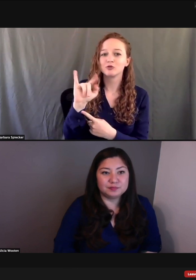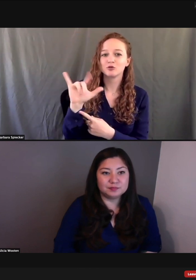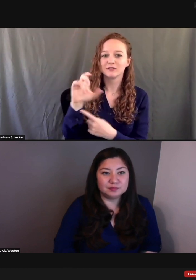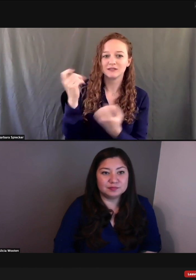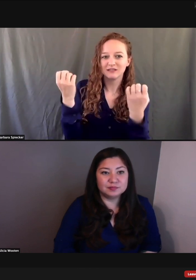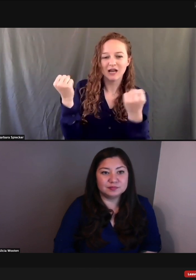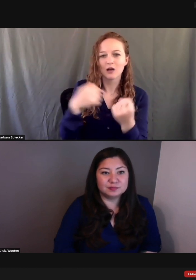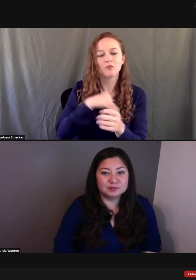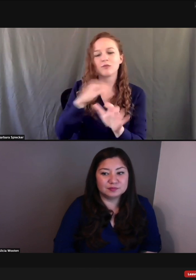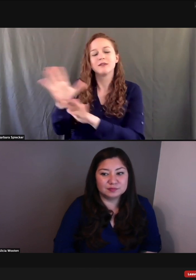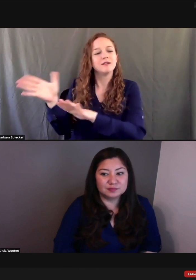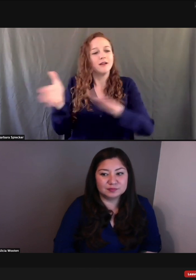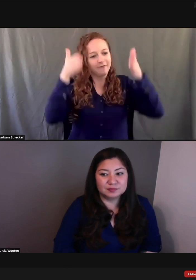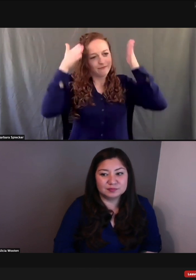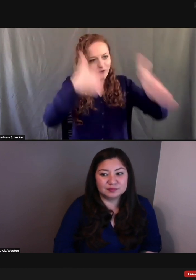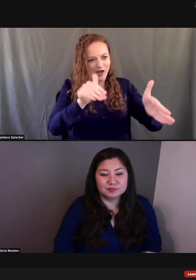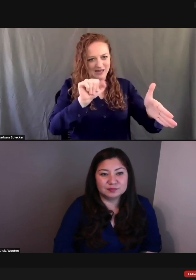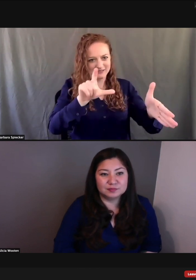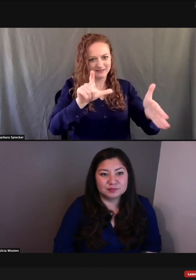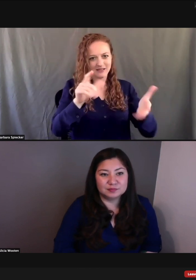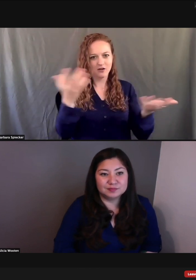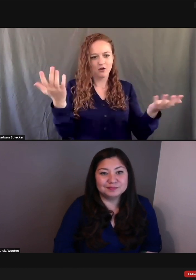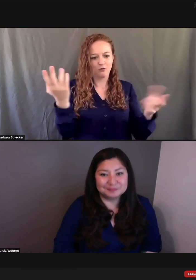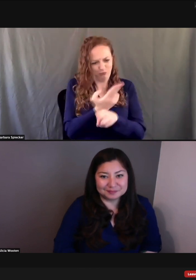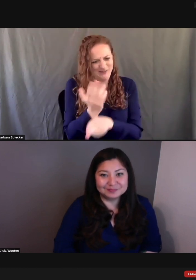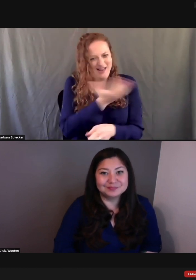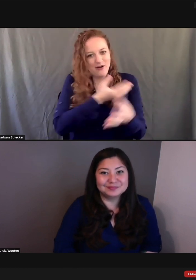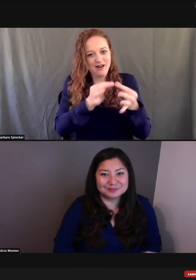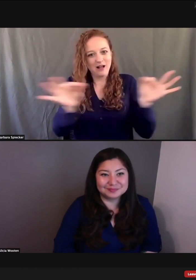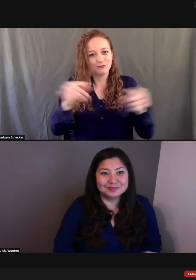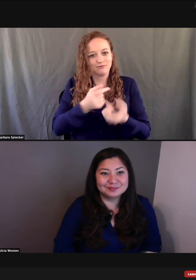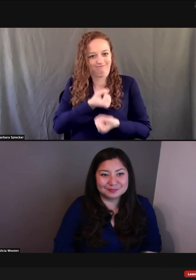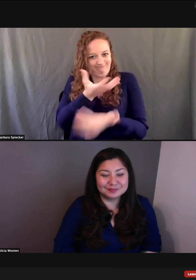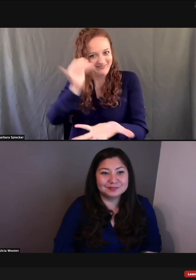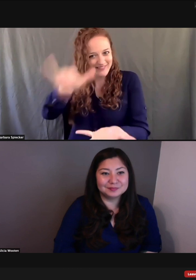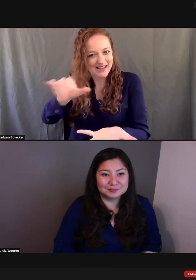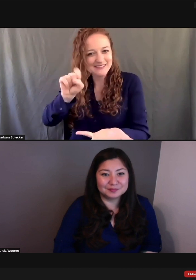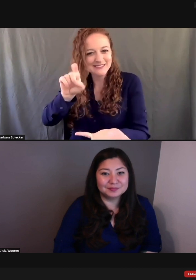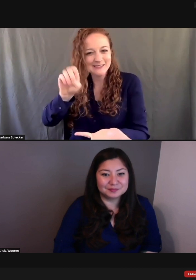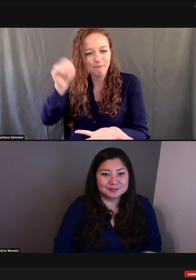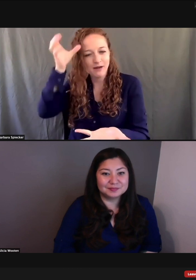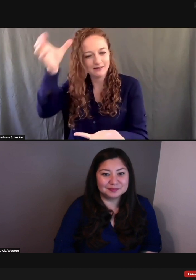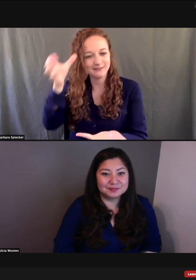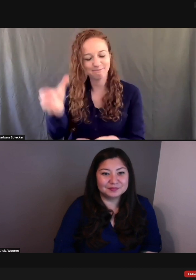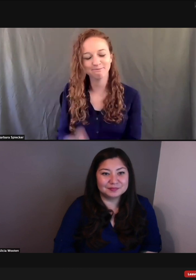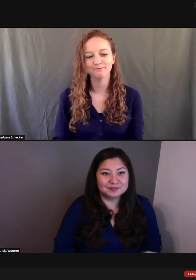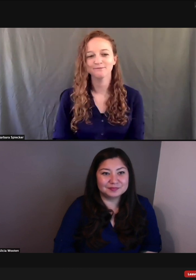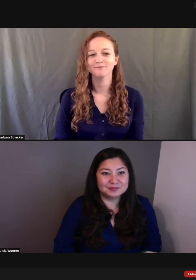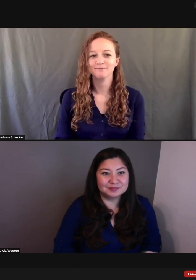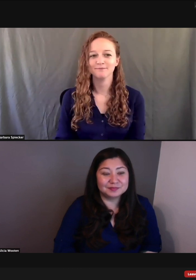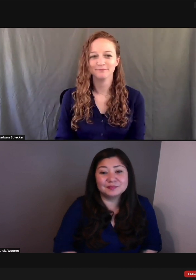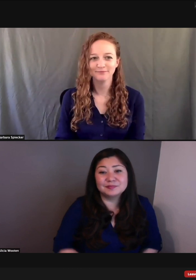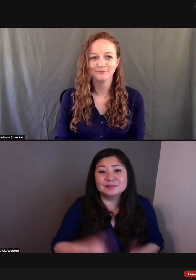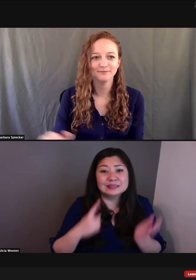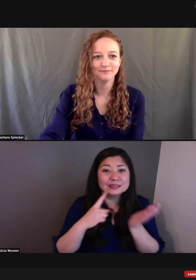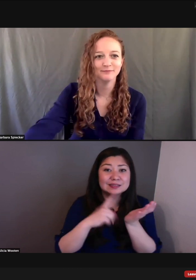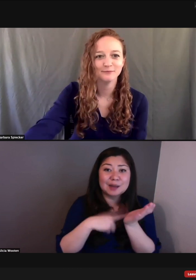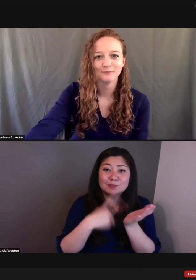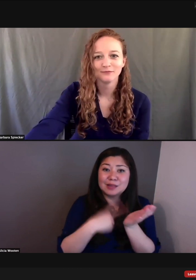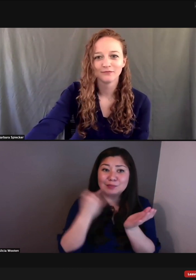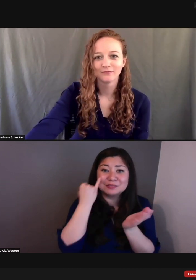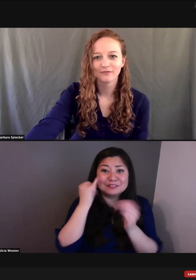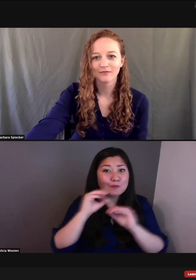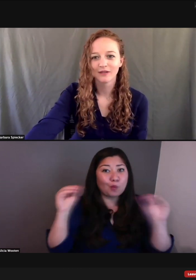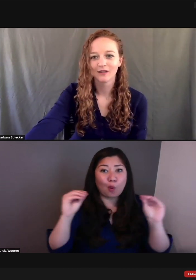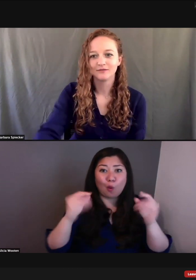When we communicate something, we have to pick a sign carefully. Same with a person who is speaking English or communicating something. They